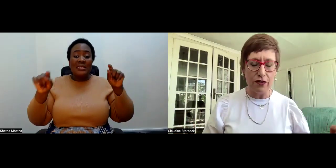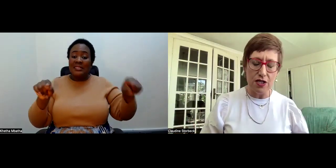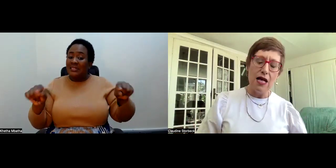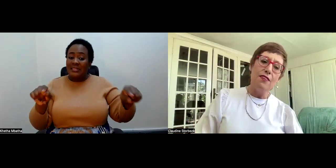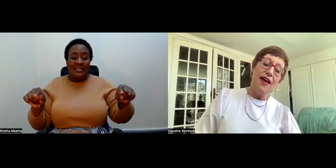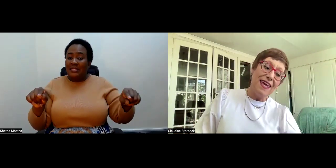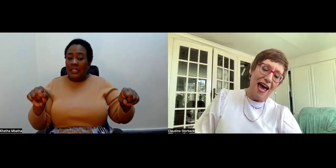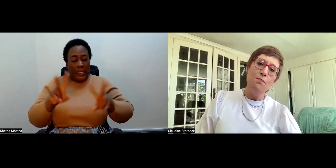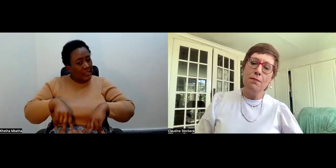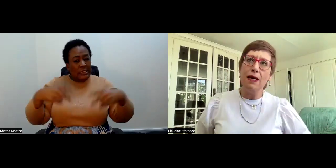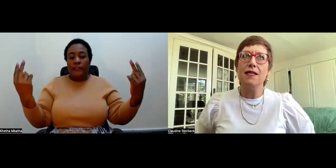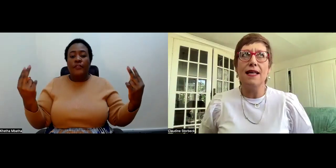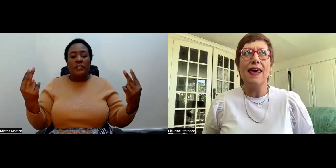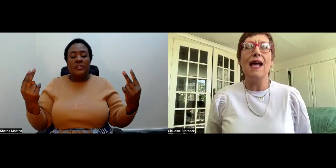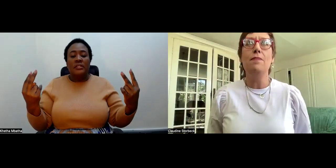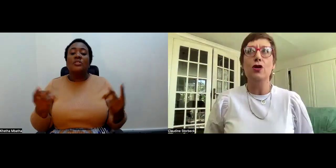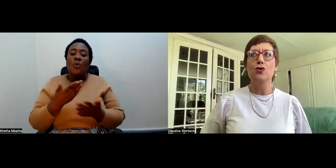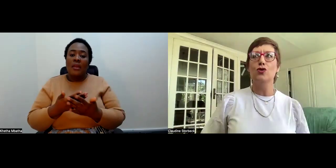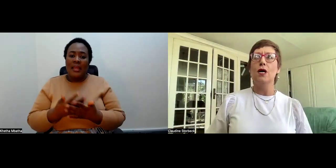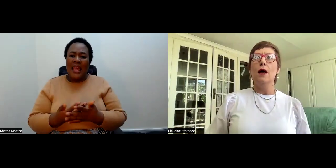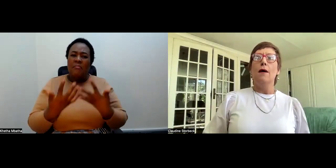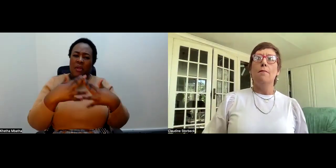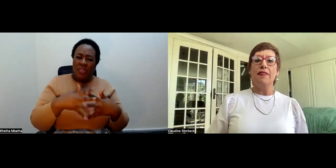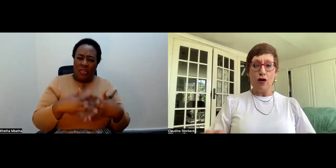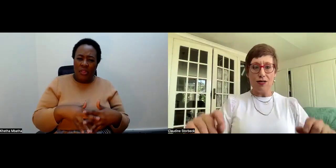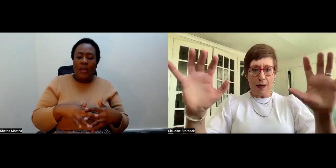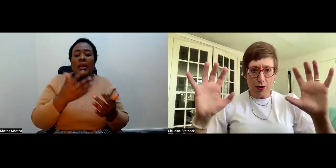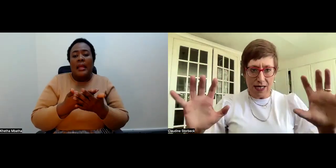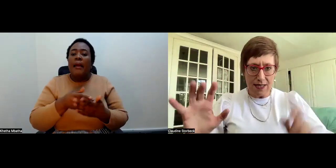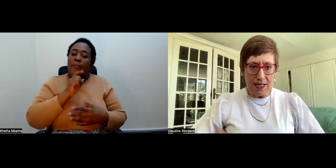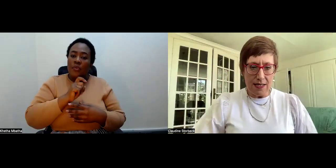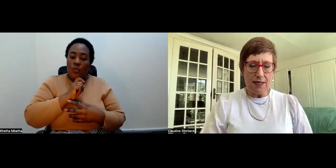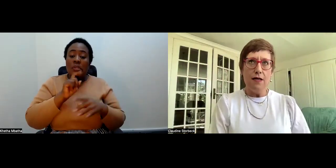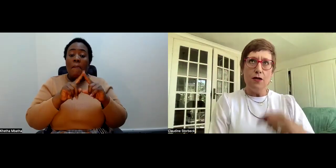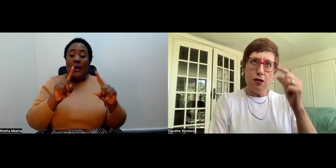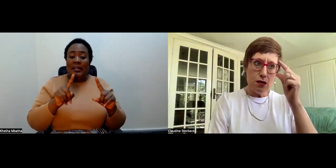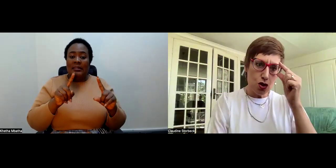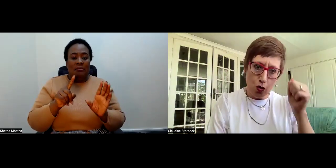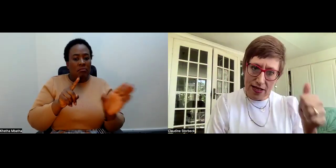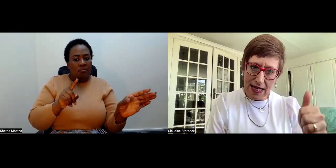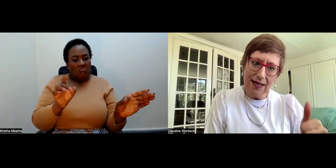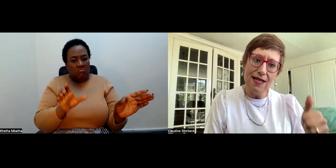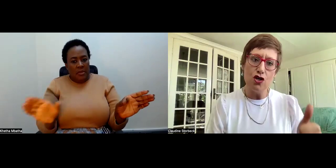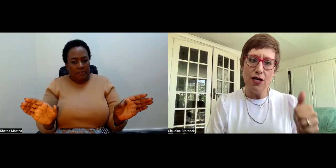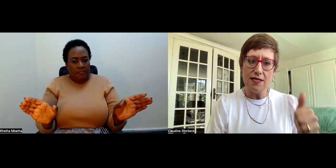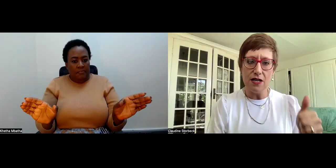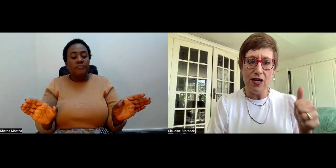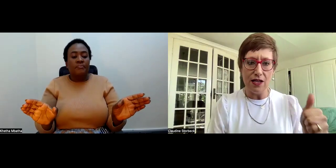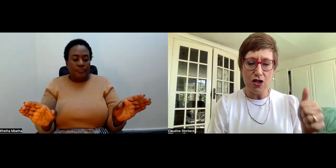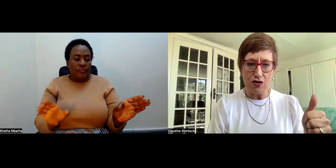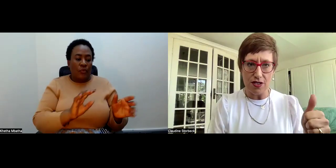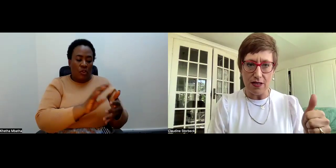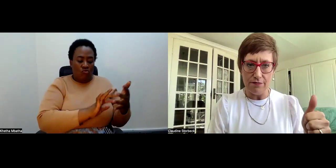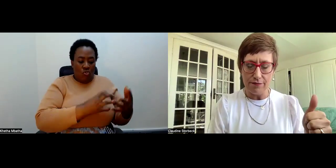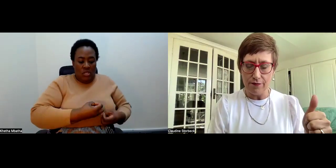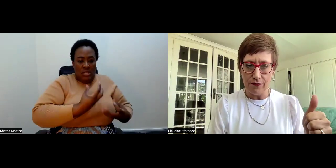very different. They can be mixed, they can be used, but they are separate entities. Storytelling does not necessarily